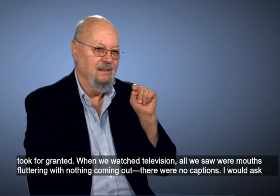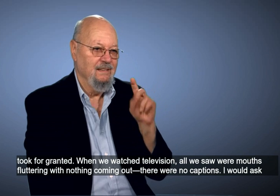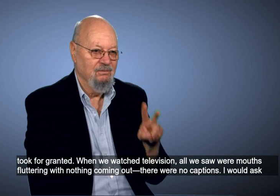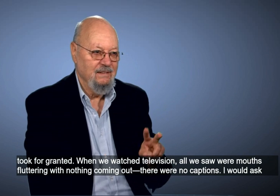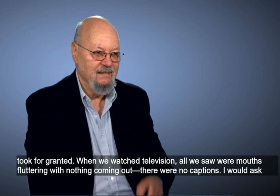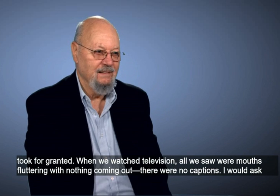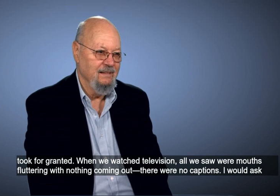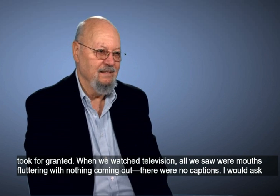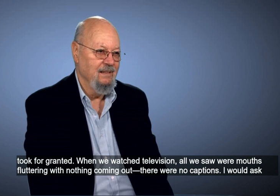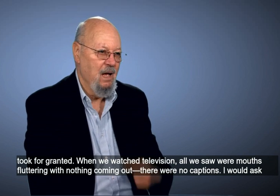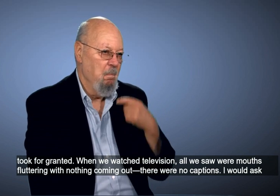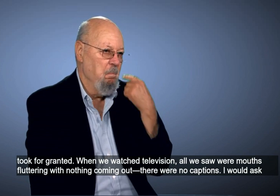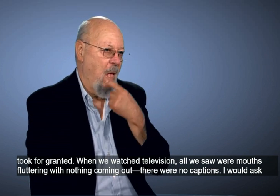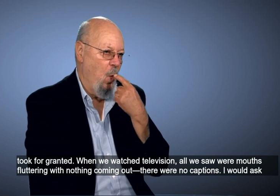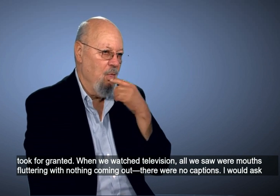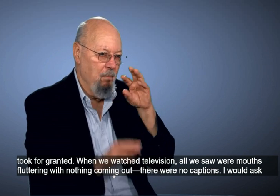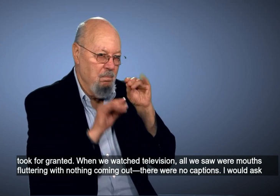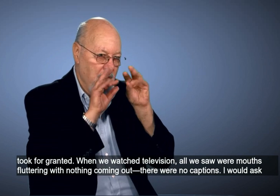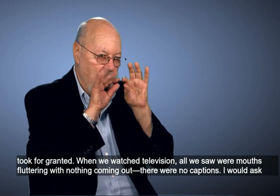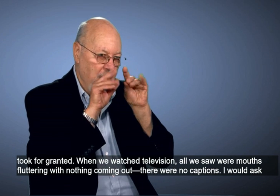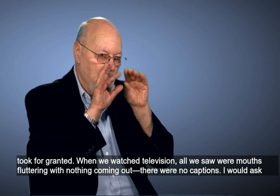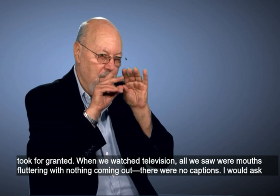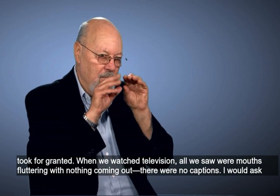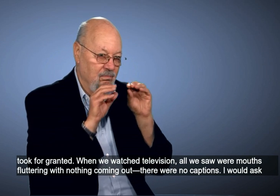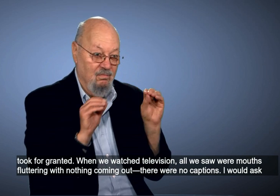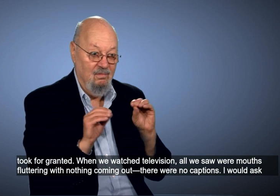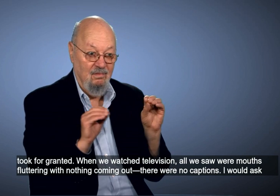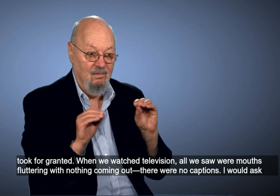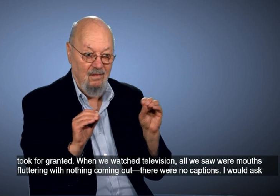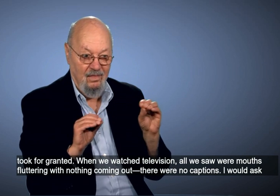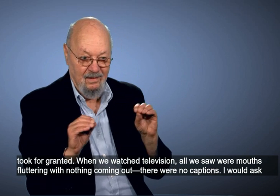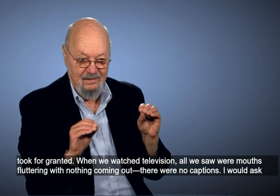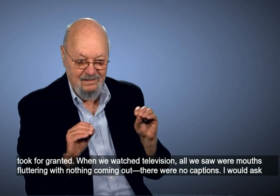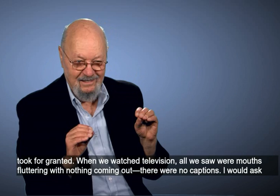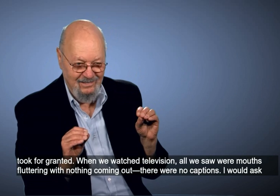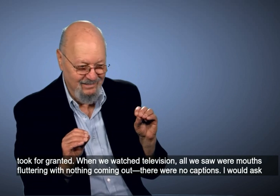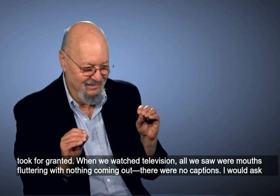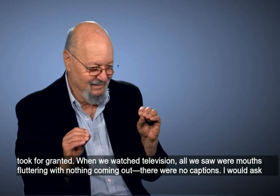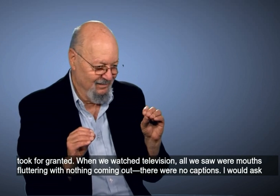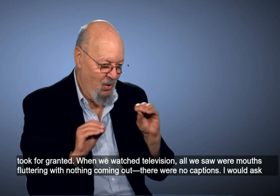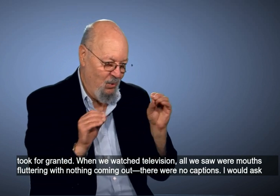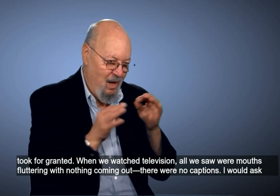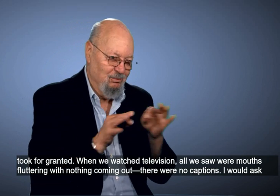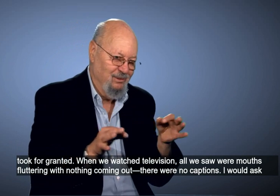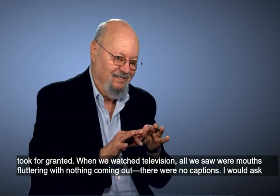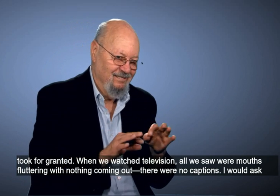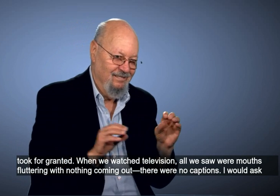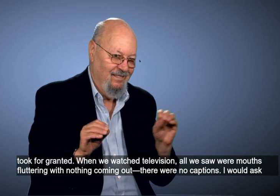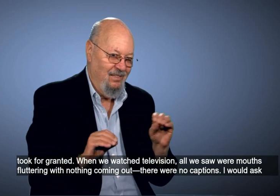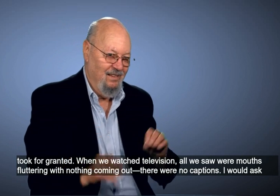When we watched television, all we saw were mouths fluttering with nothing coming out. There were no